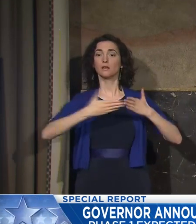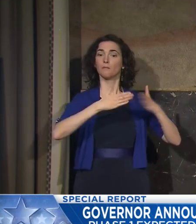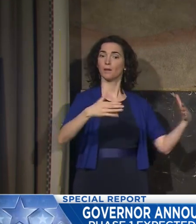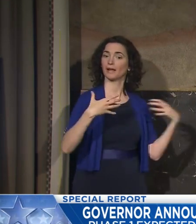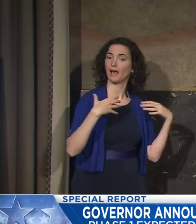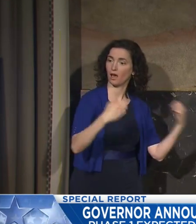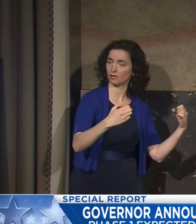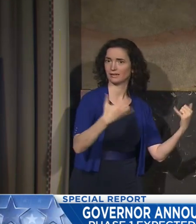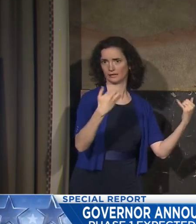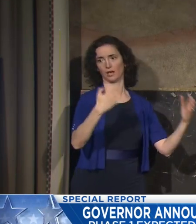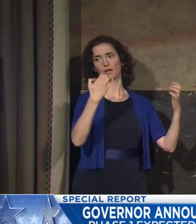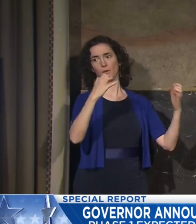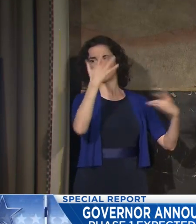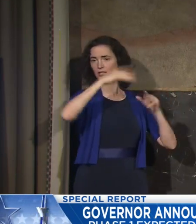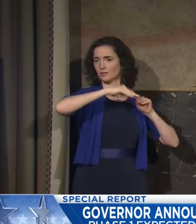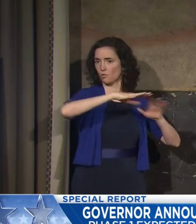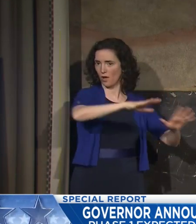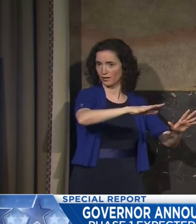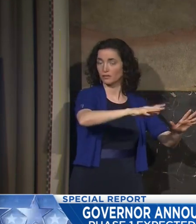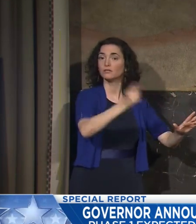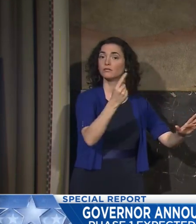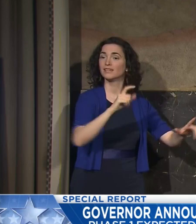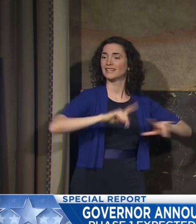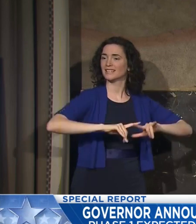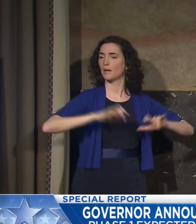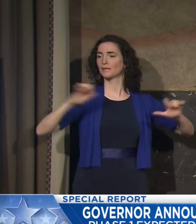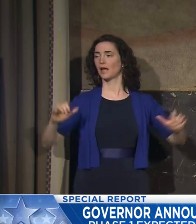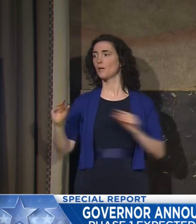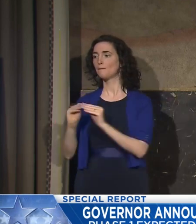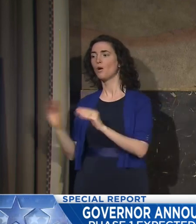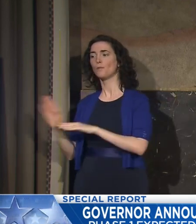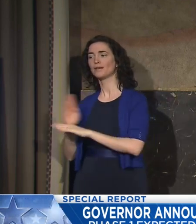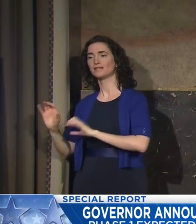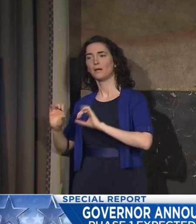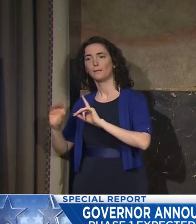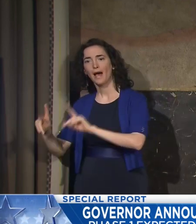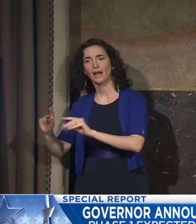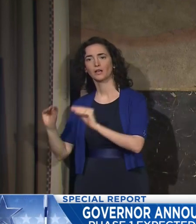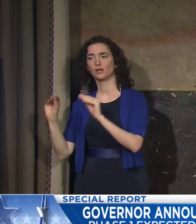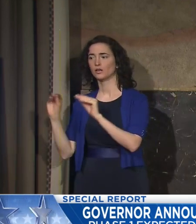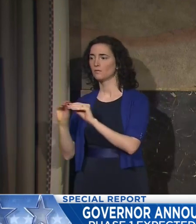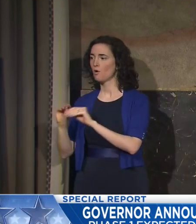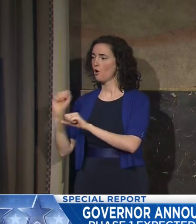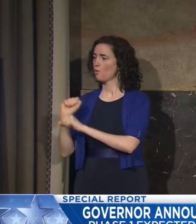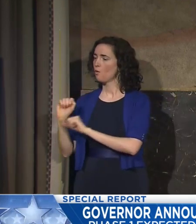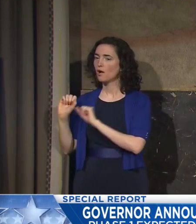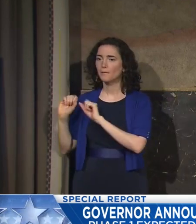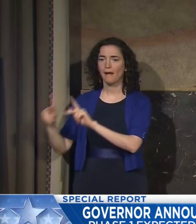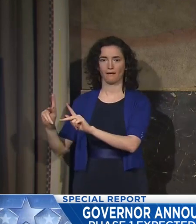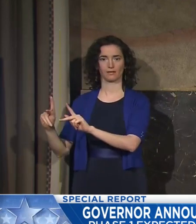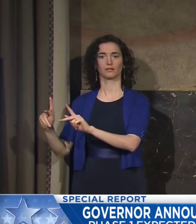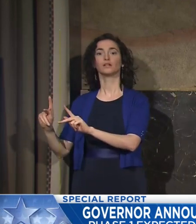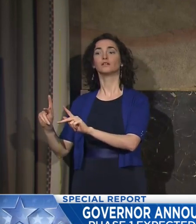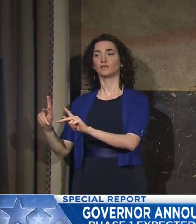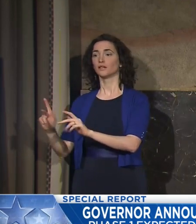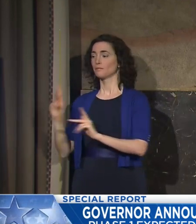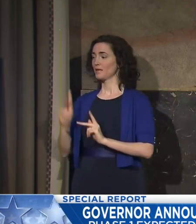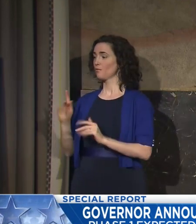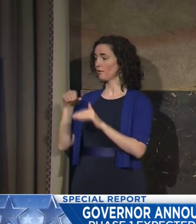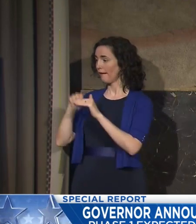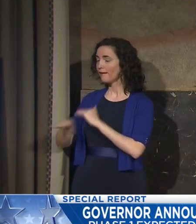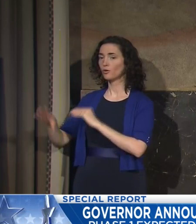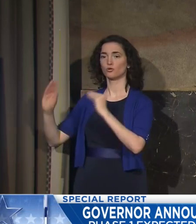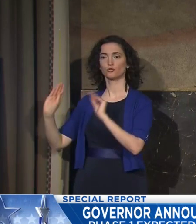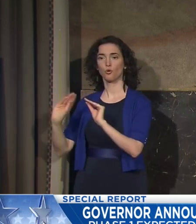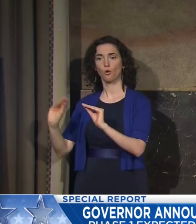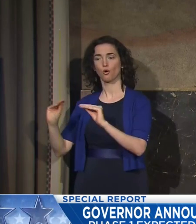emergency and re-engaging more of our economy, getting more of our businesses open, employers back to work, customers in our